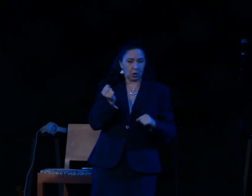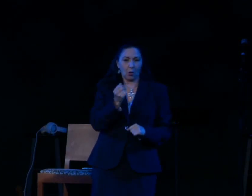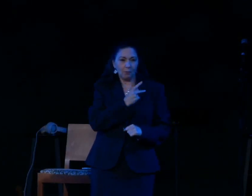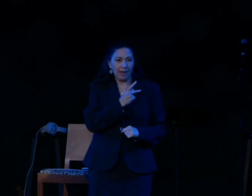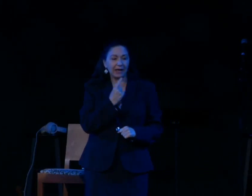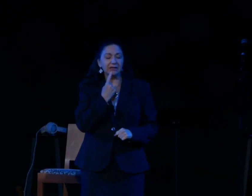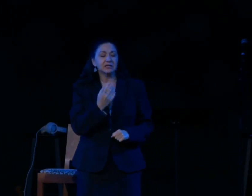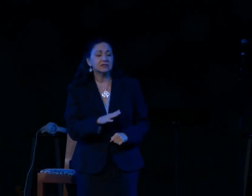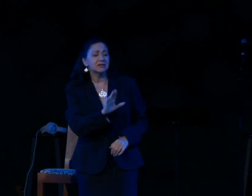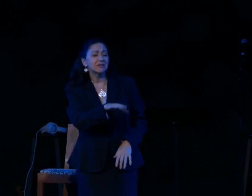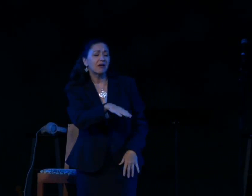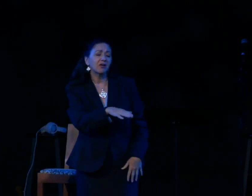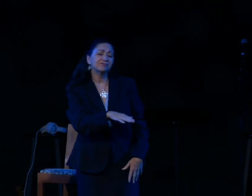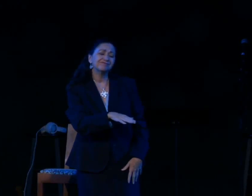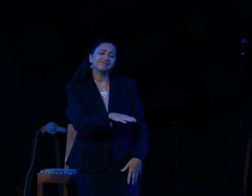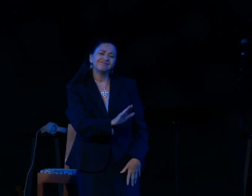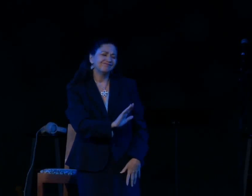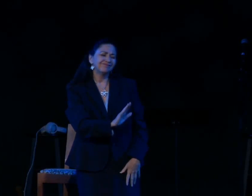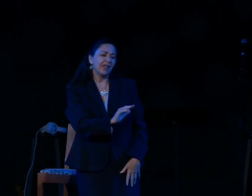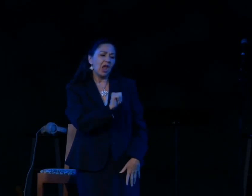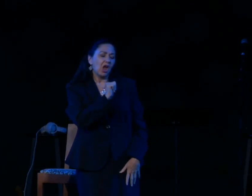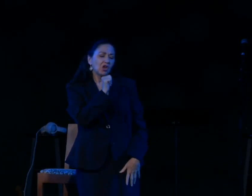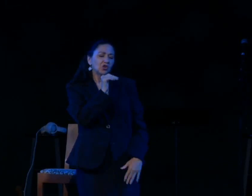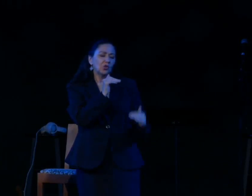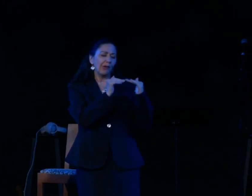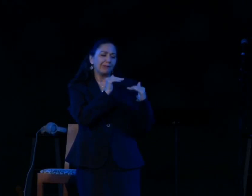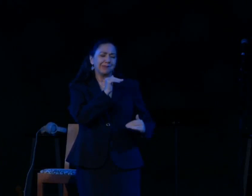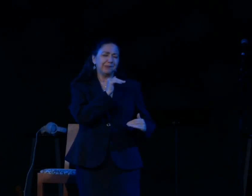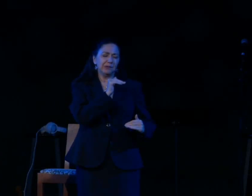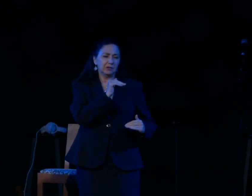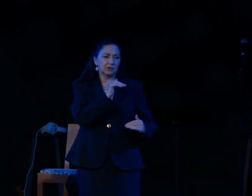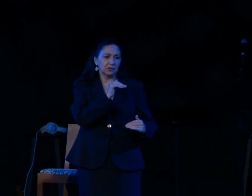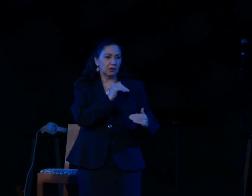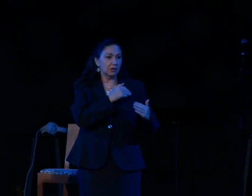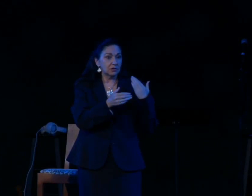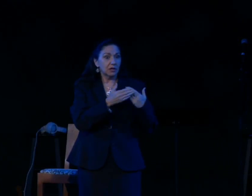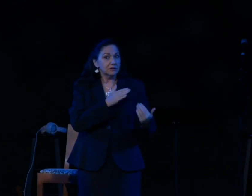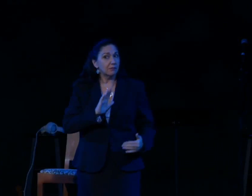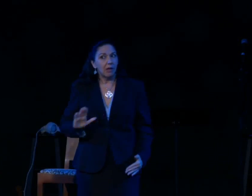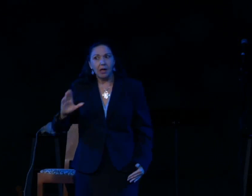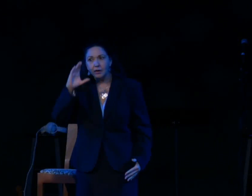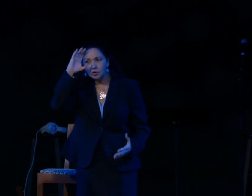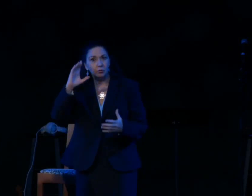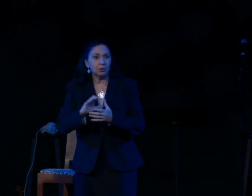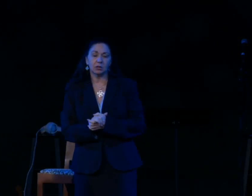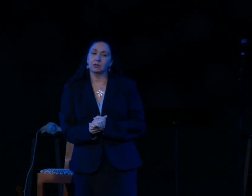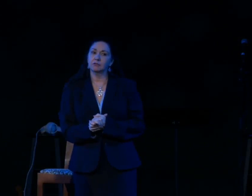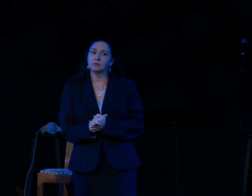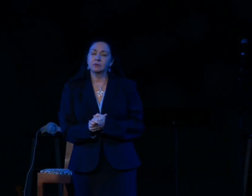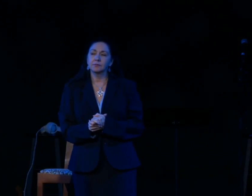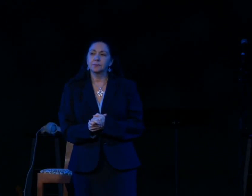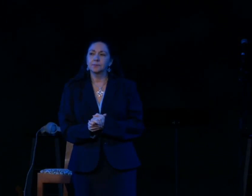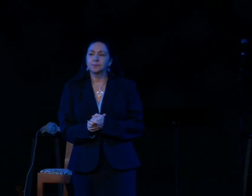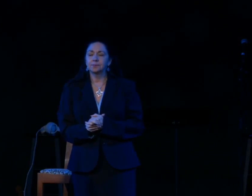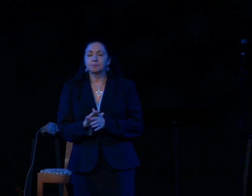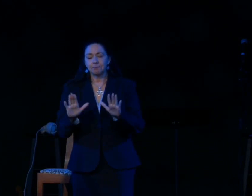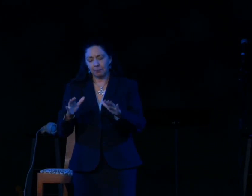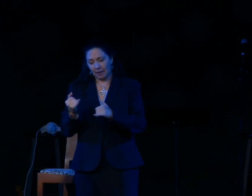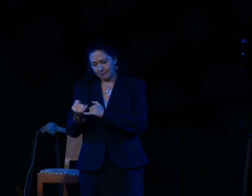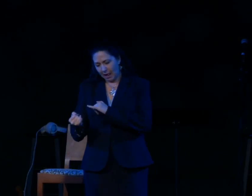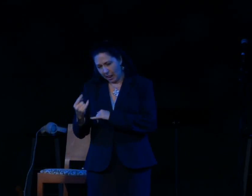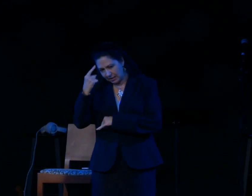says to anyone that they are less than, no matter your beliefs. Let me just end